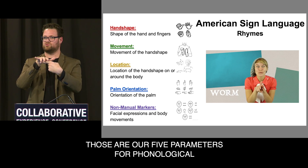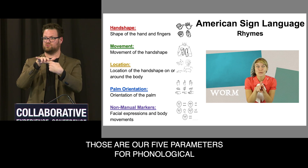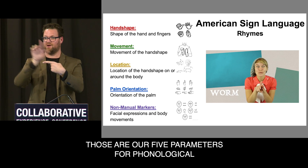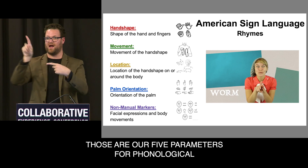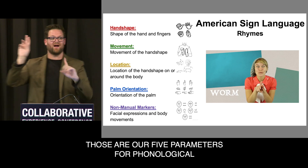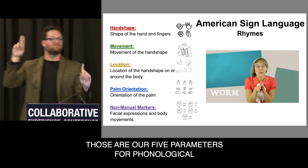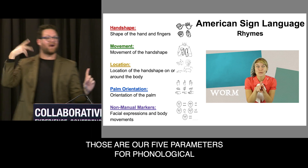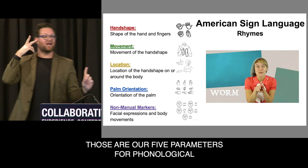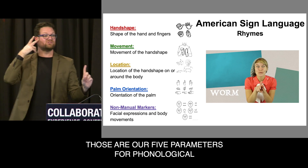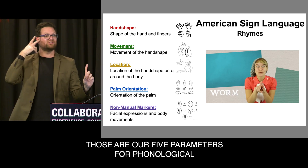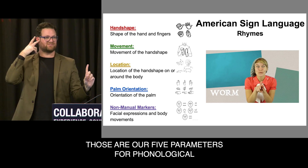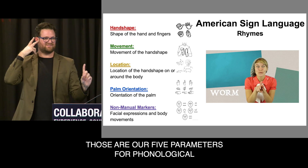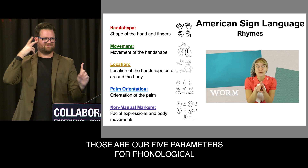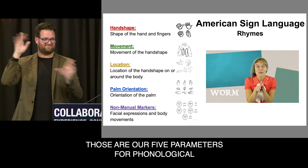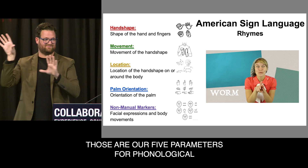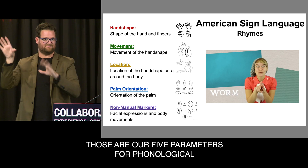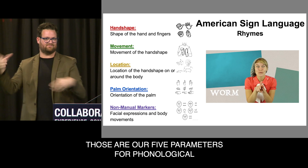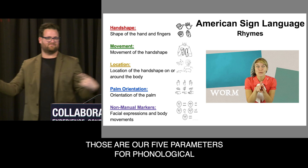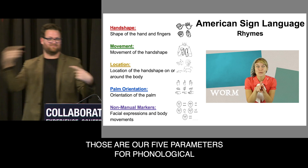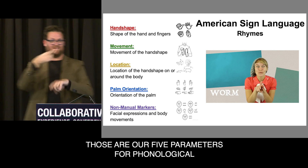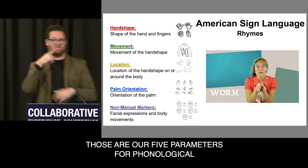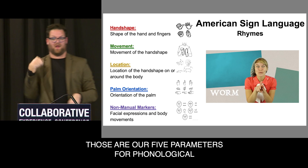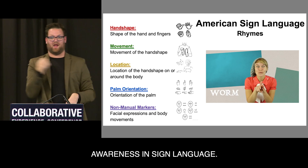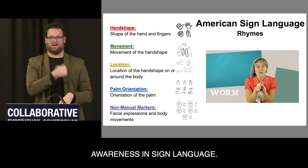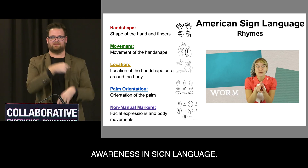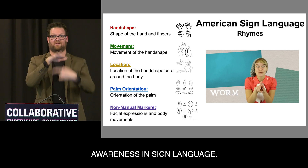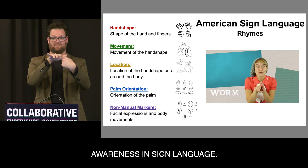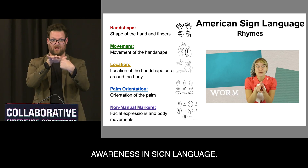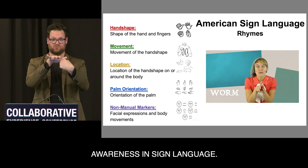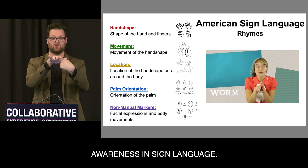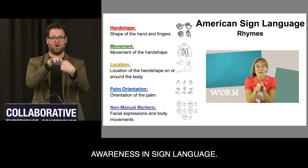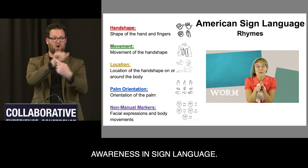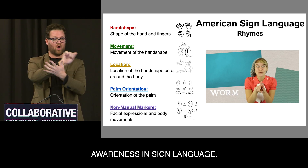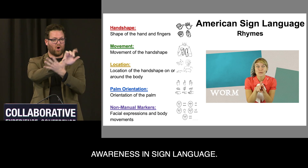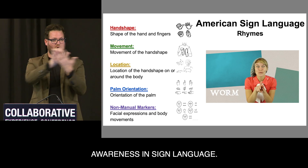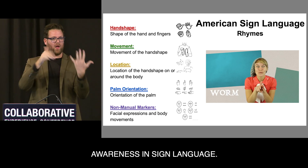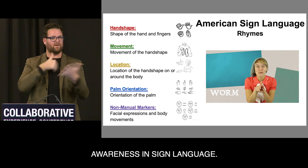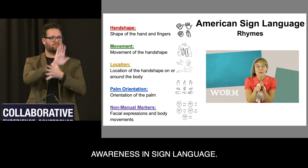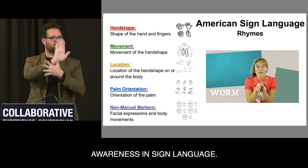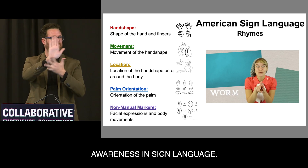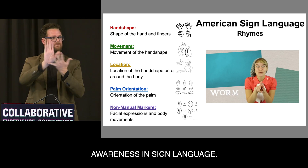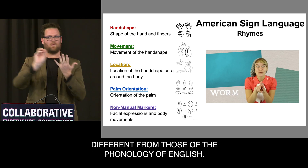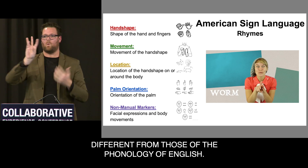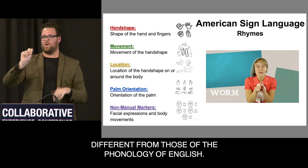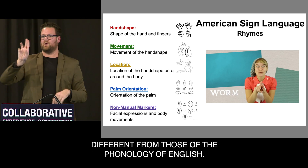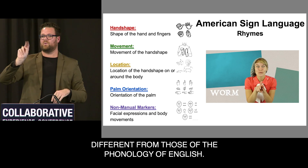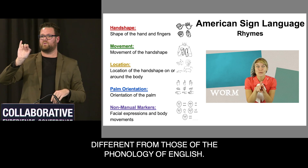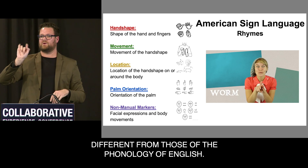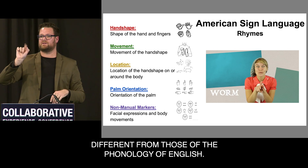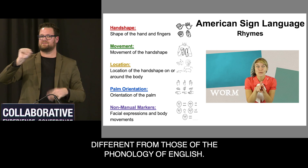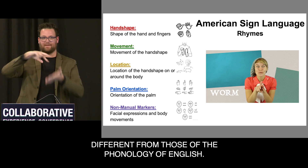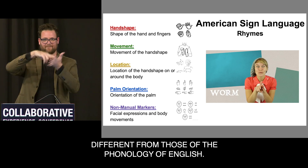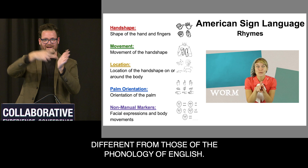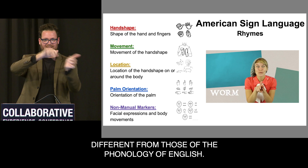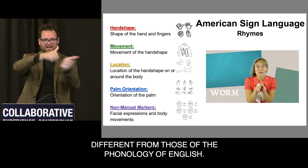Those are our 5 parameters for phonological awareness in sign language, different from those of the phonology